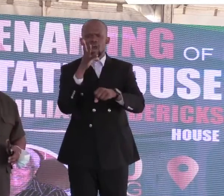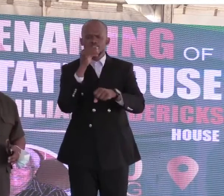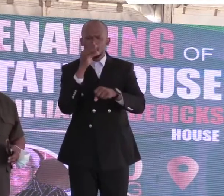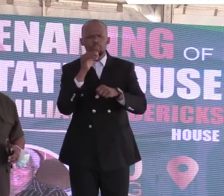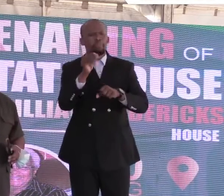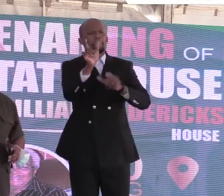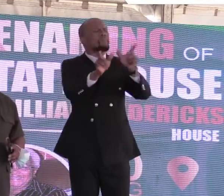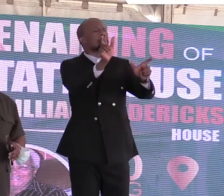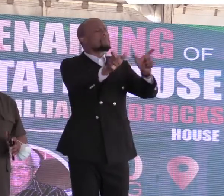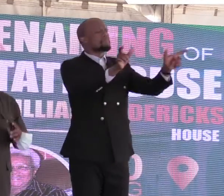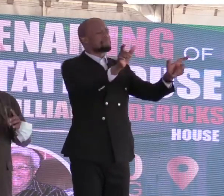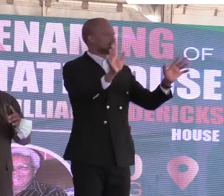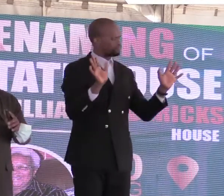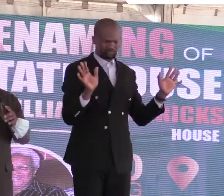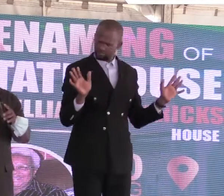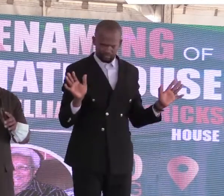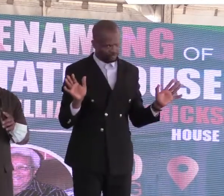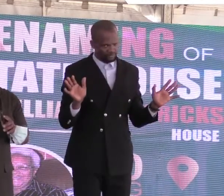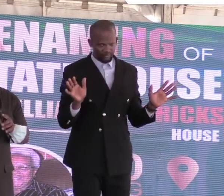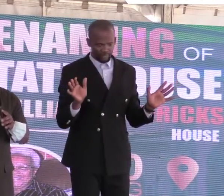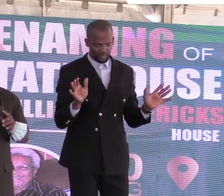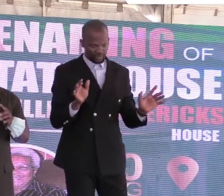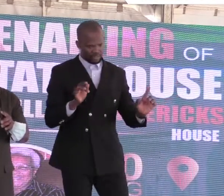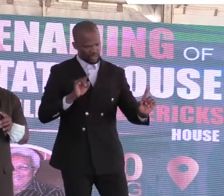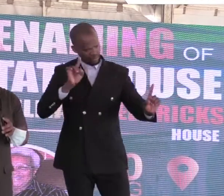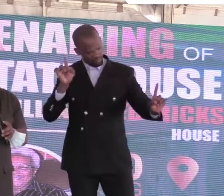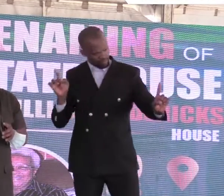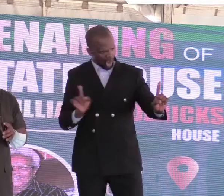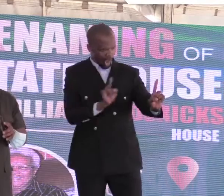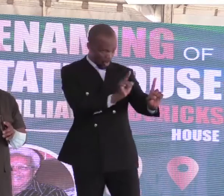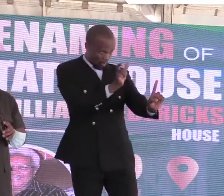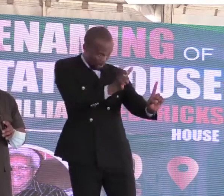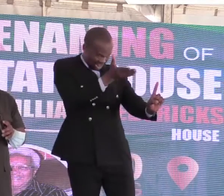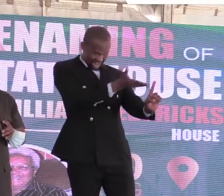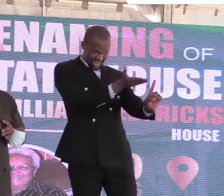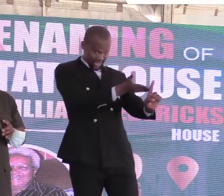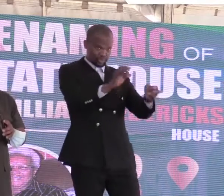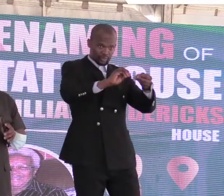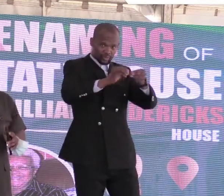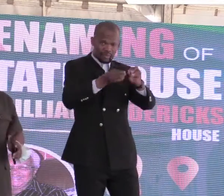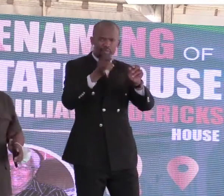everybody. Thetha nalo mntu uzawulungisa ingxaki.